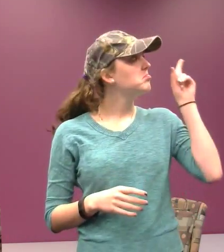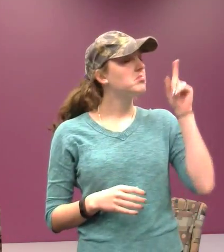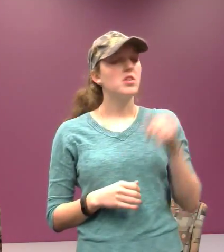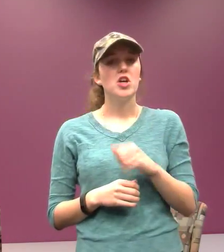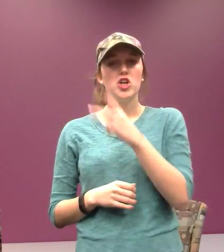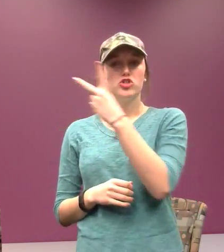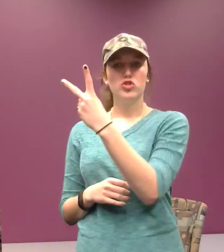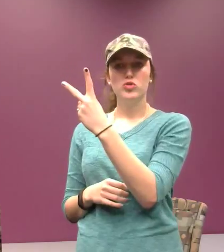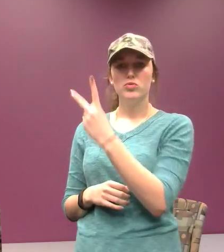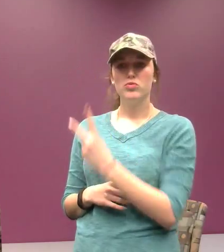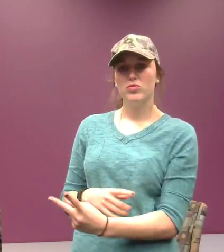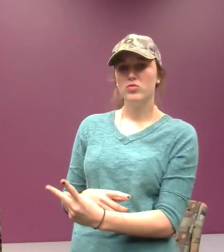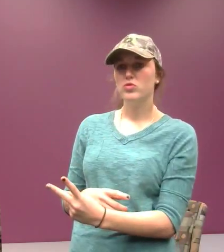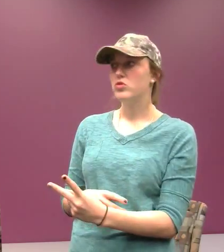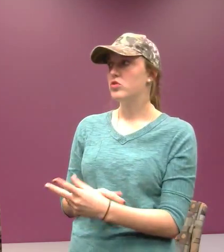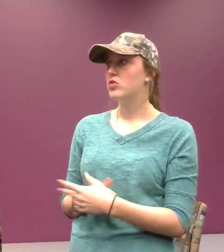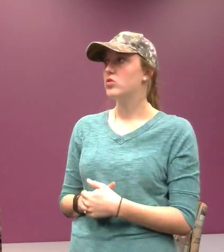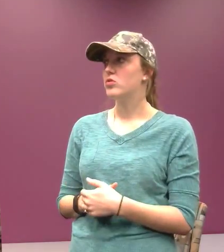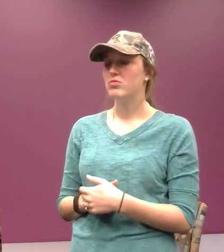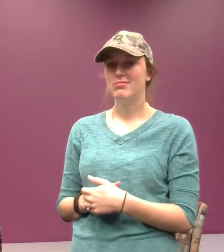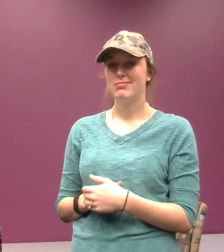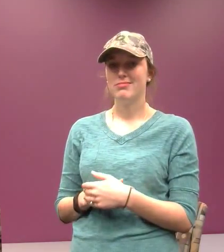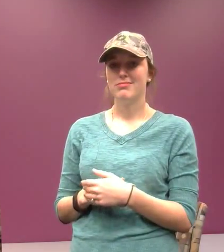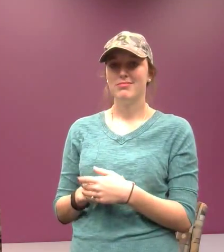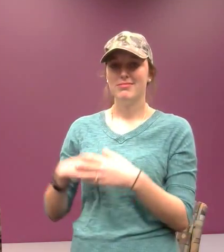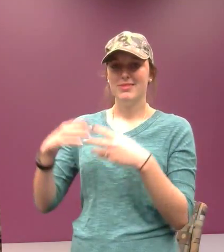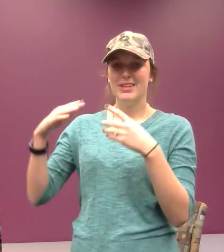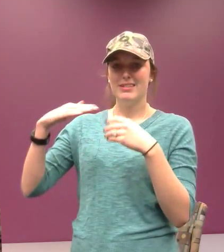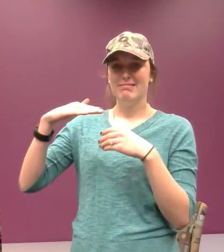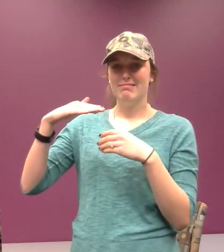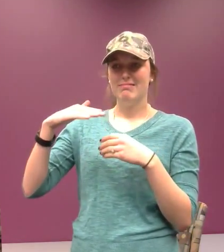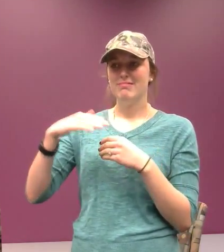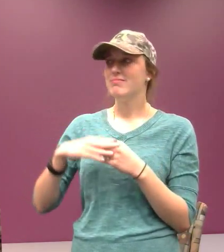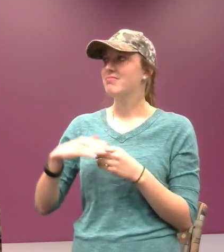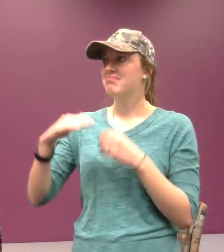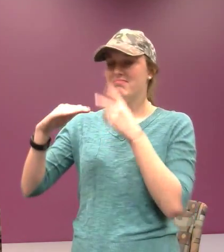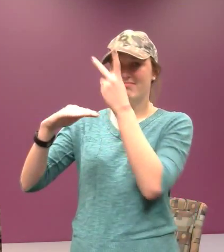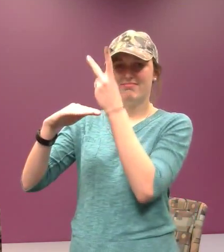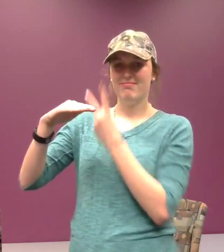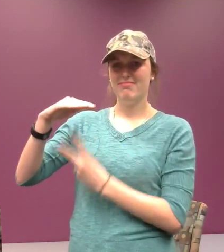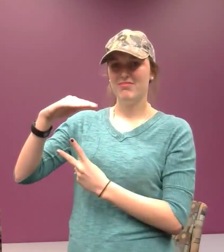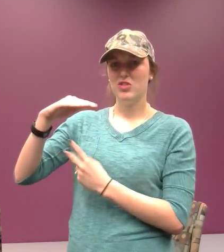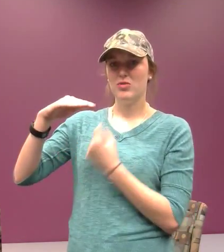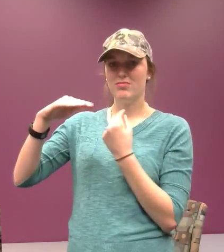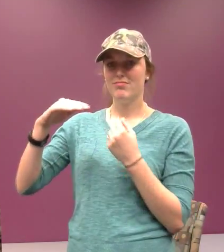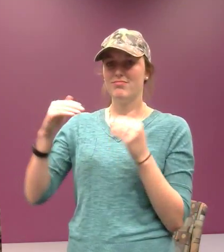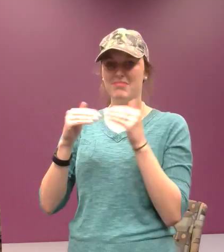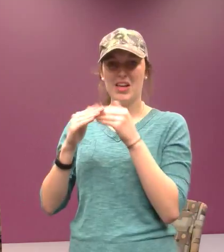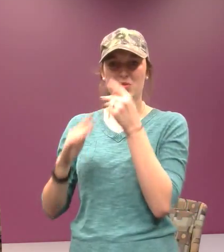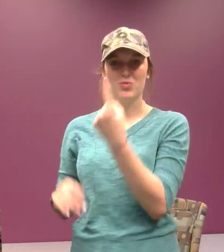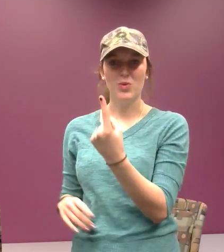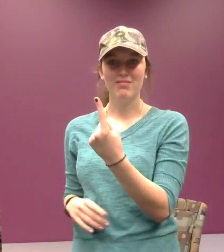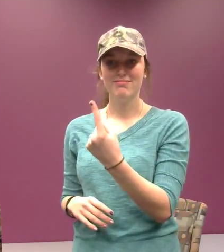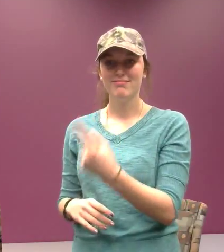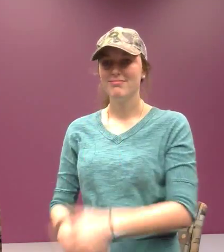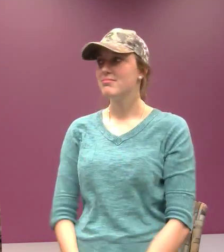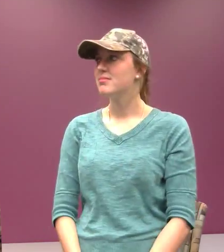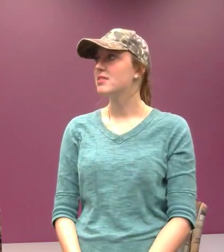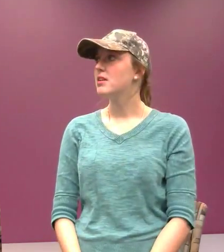bottom with a divided sign between them. 2 divided by 2 is what? It's 1. So this part